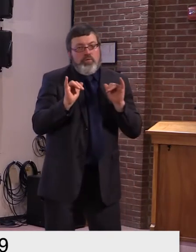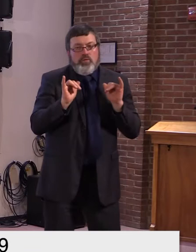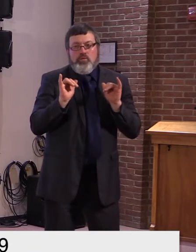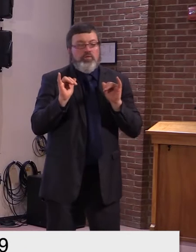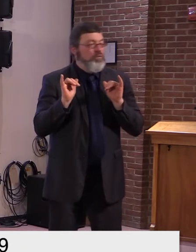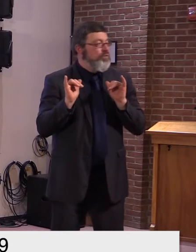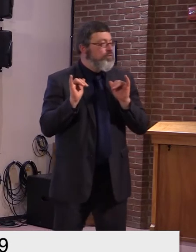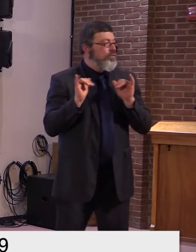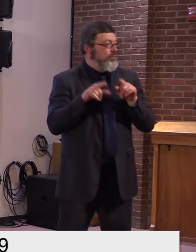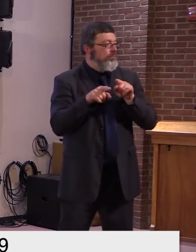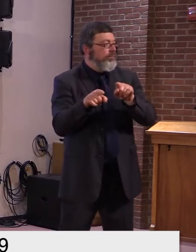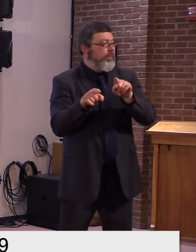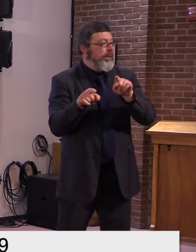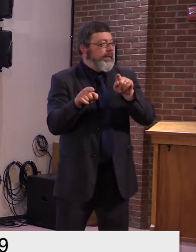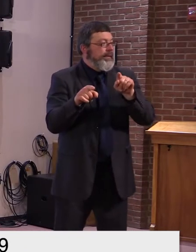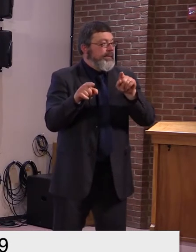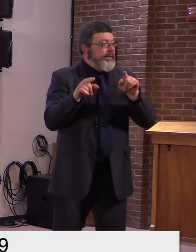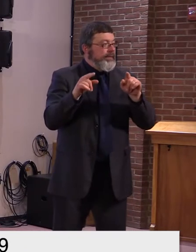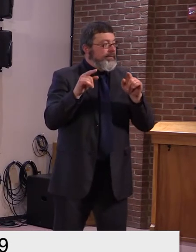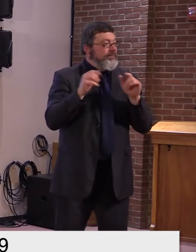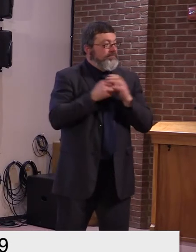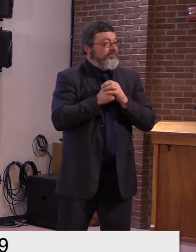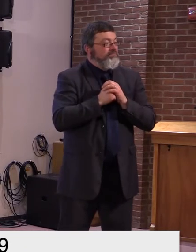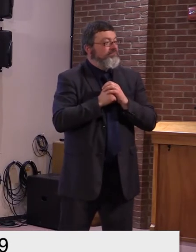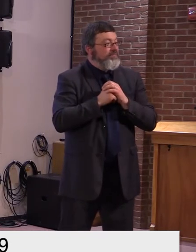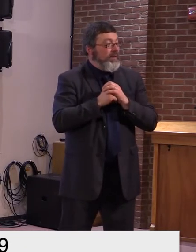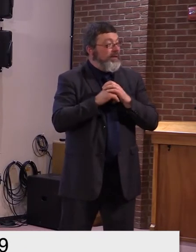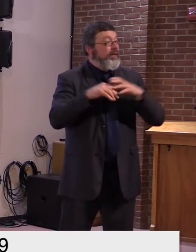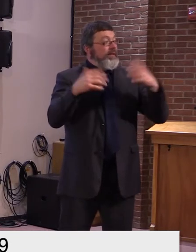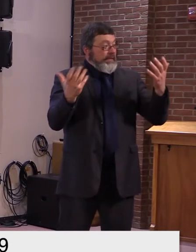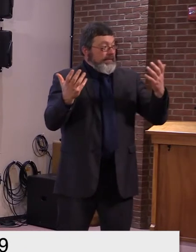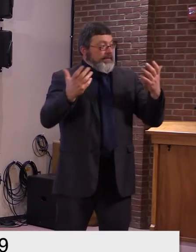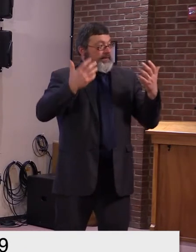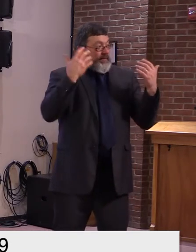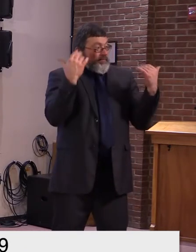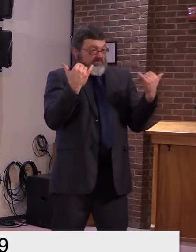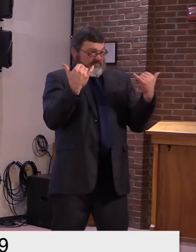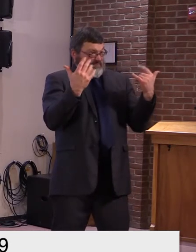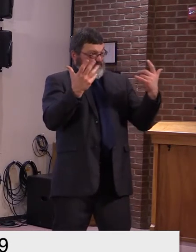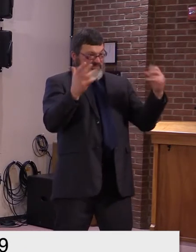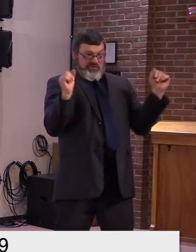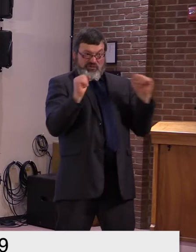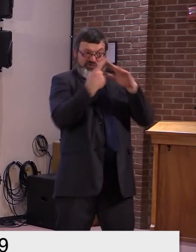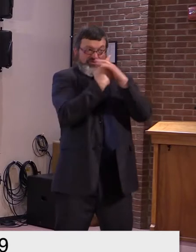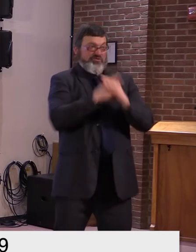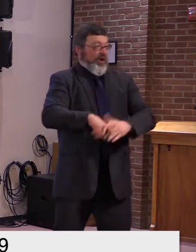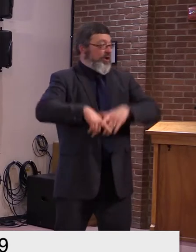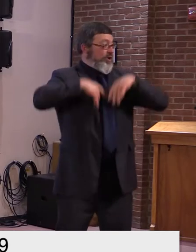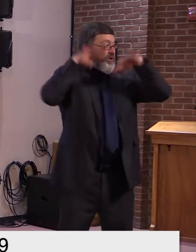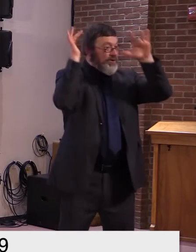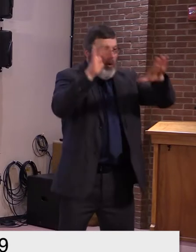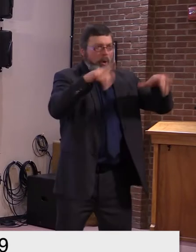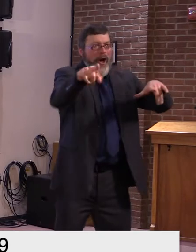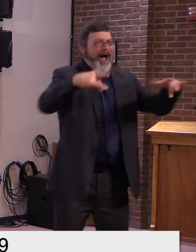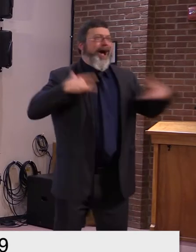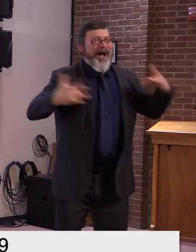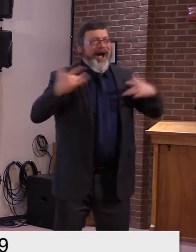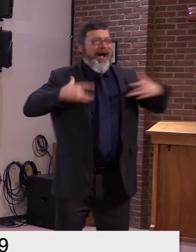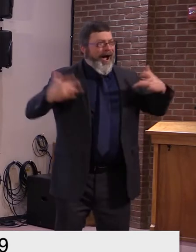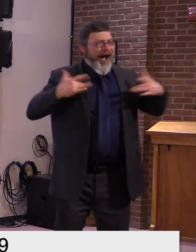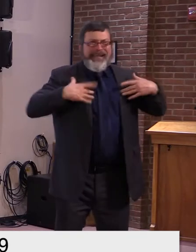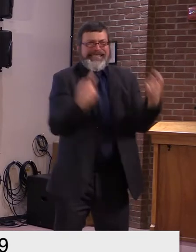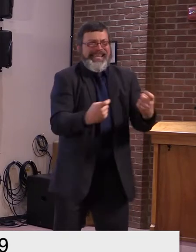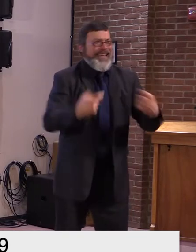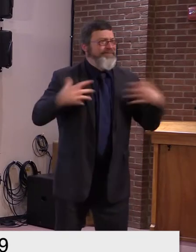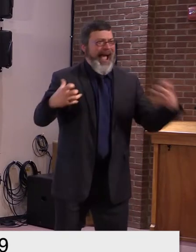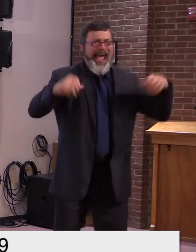mountains. So while fresh snow is now landed in Vermont and across the region, attracting skiers from